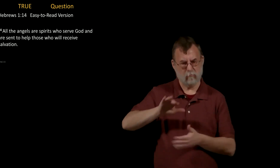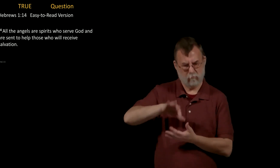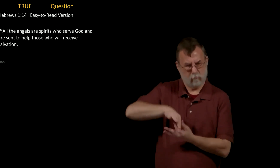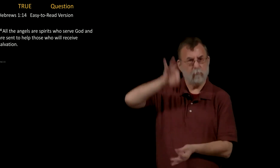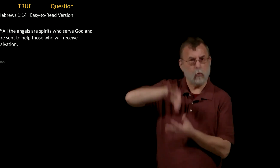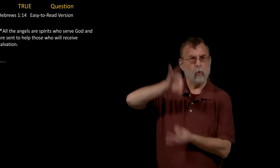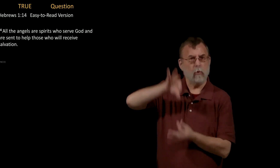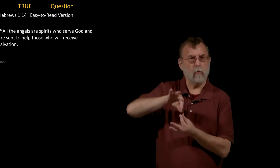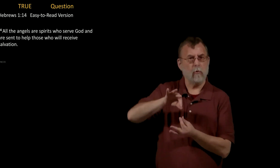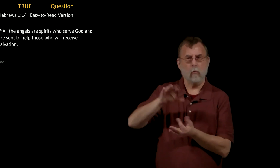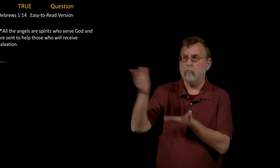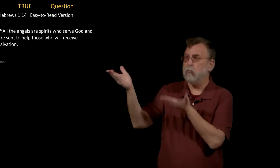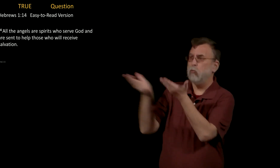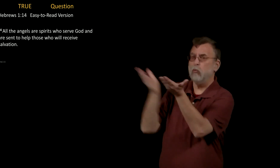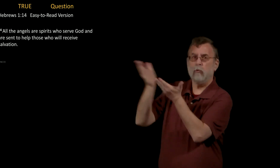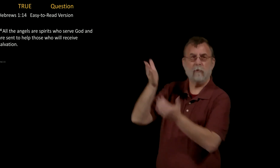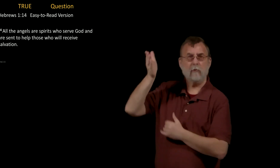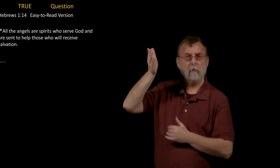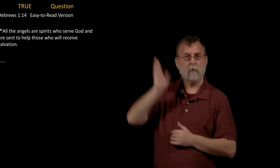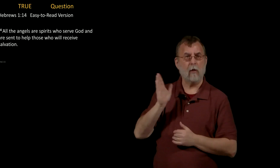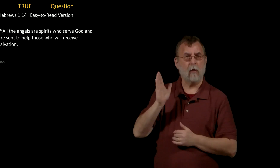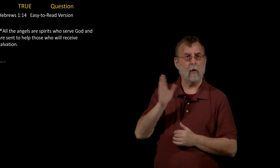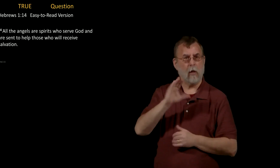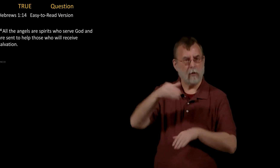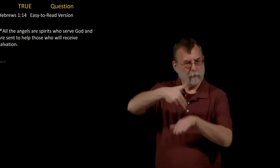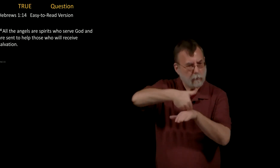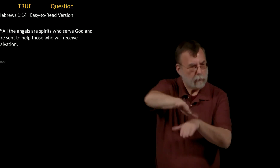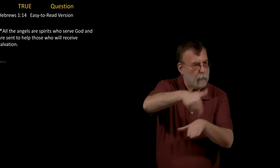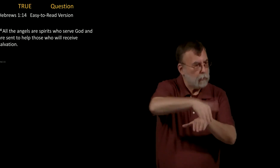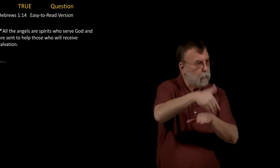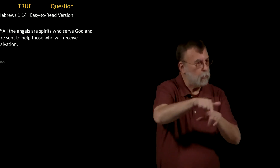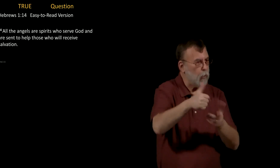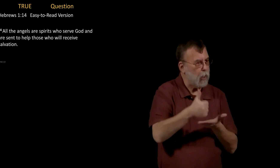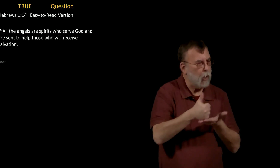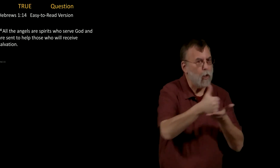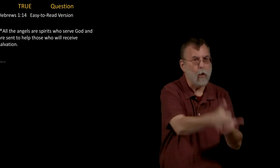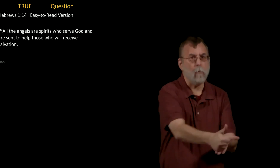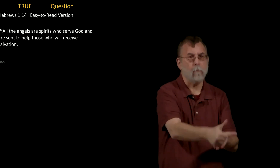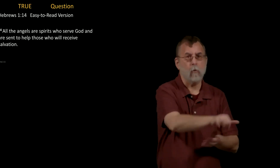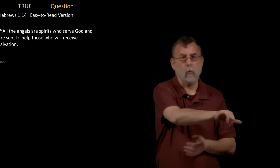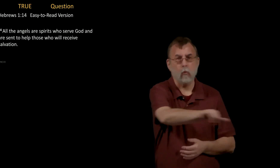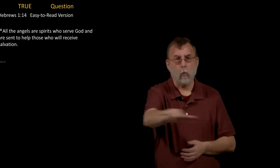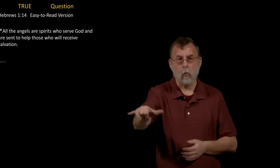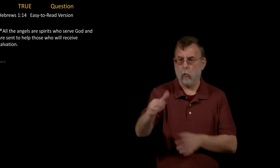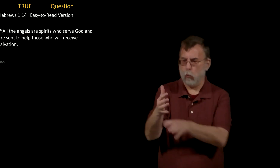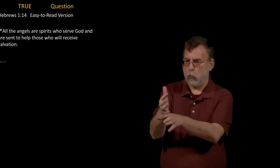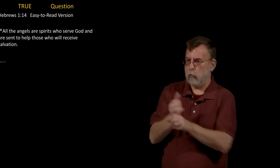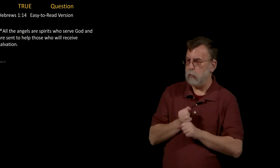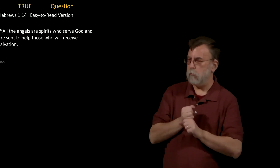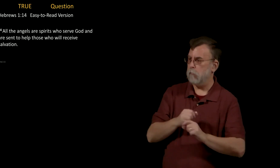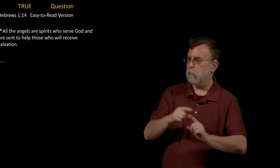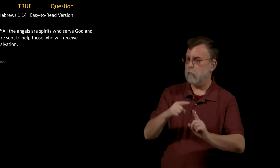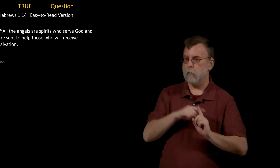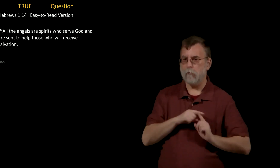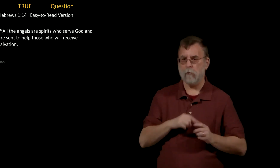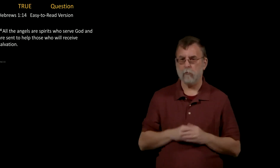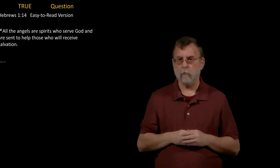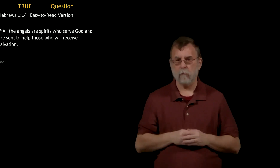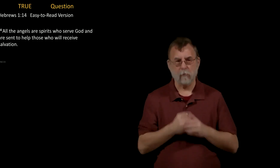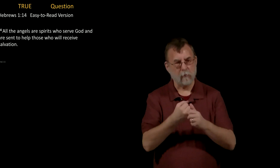angels are spirits who serve God and are sent to help those who will receive